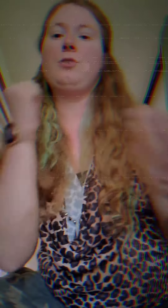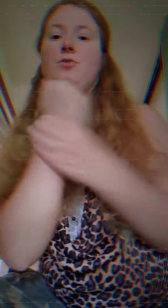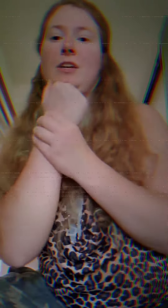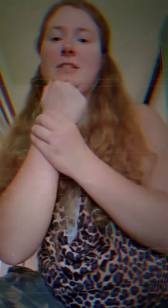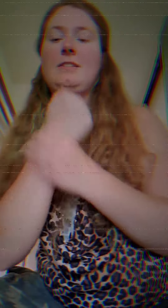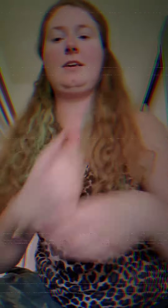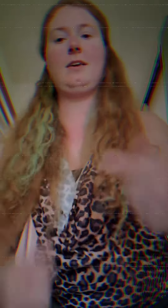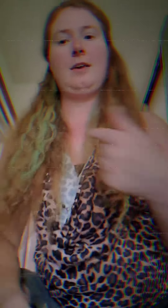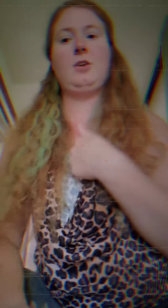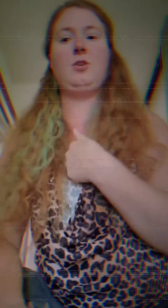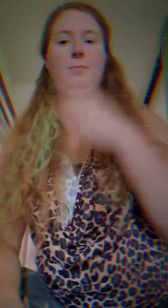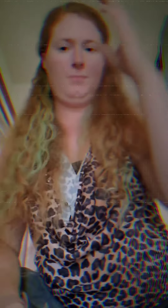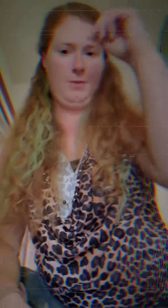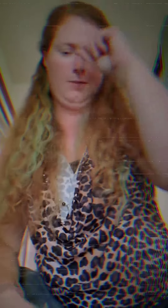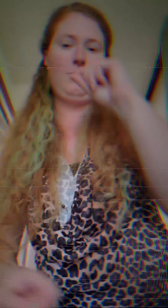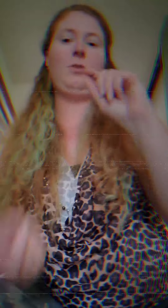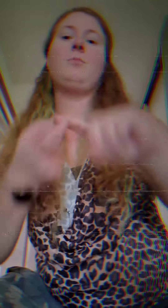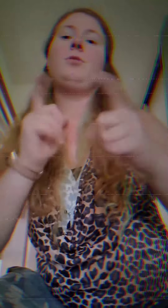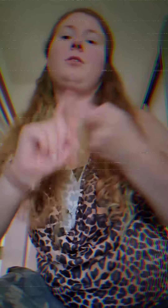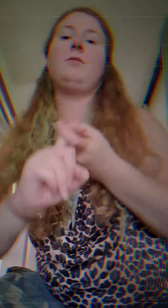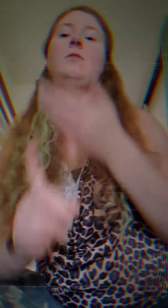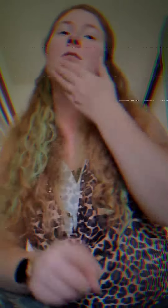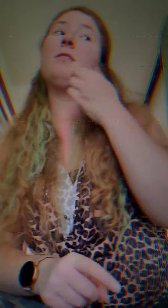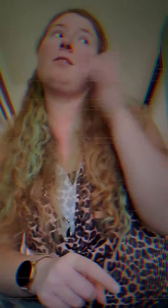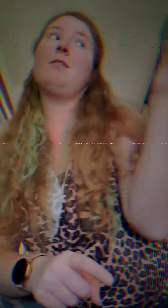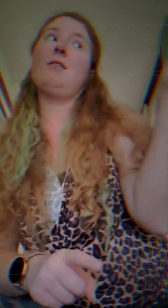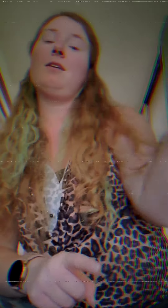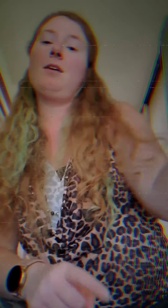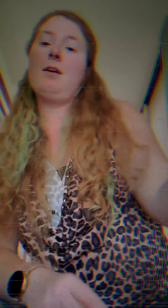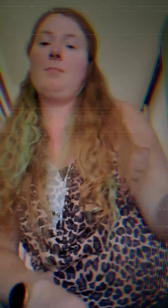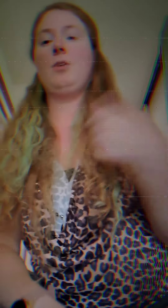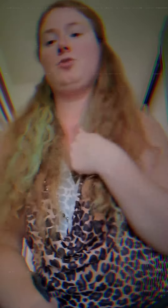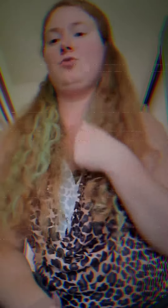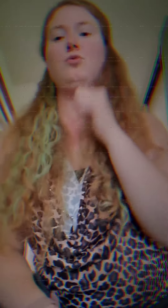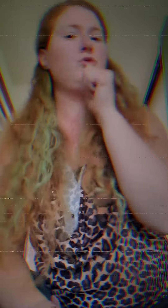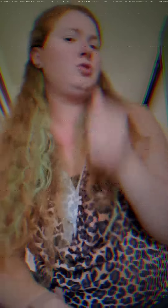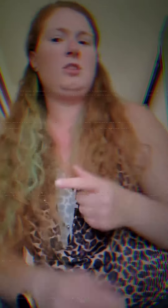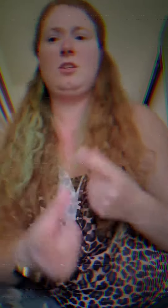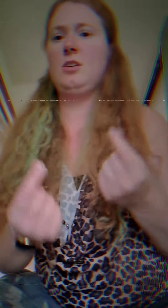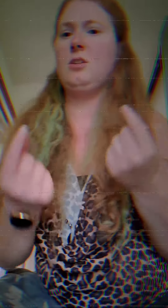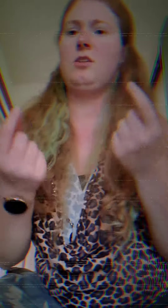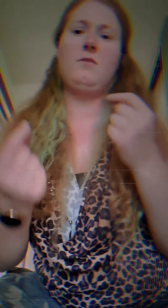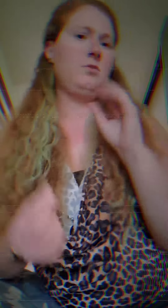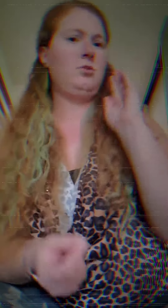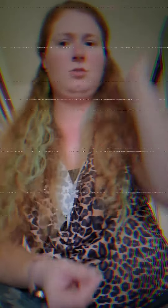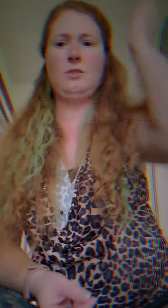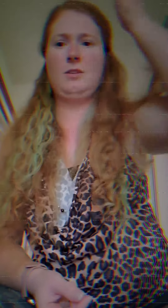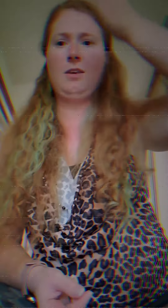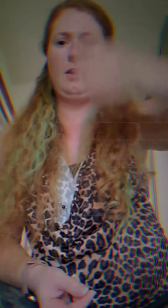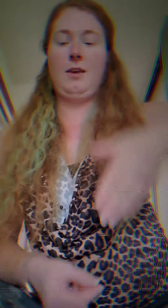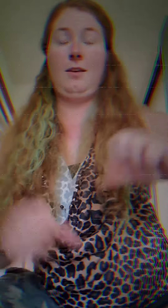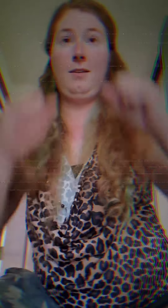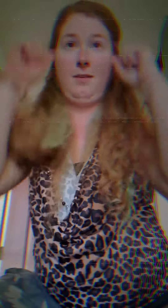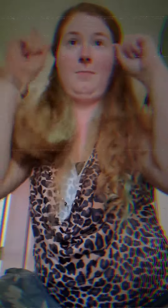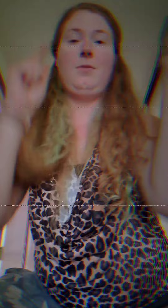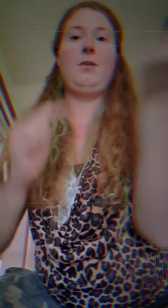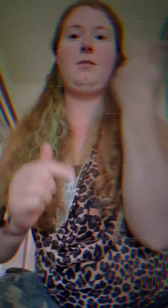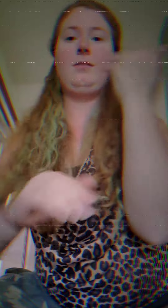wrist. I could be a better boyfriend than him. I could do the shit that he never did. Up on that, I